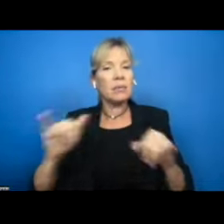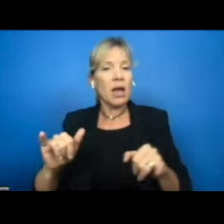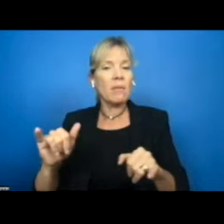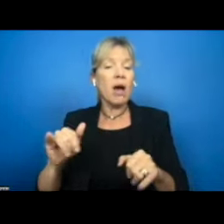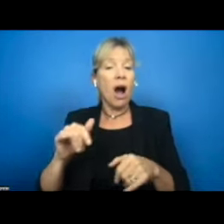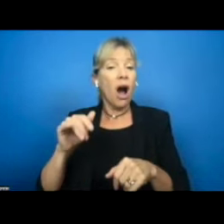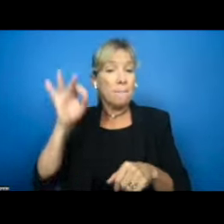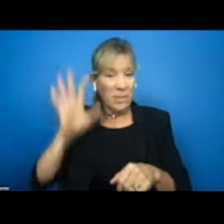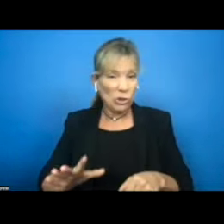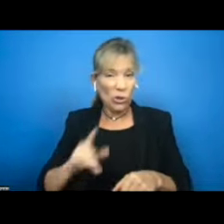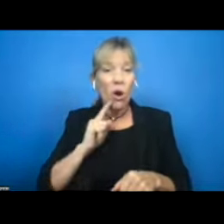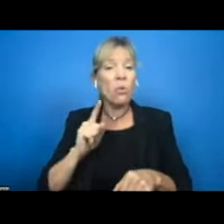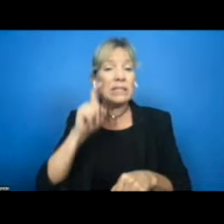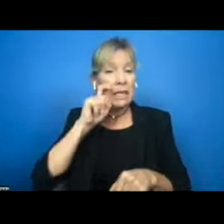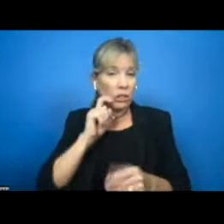minister.